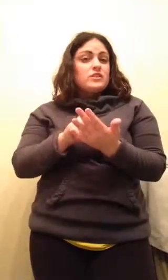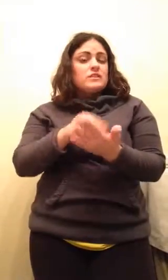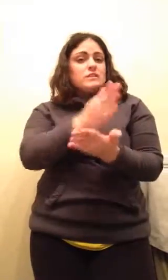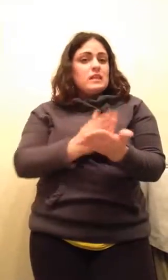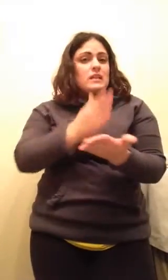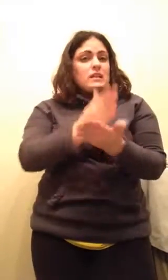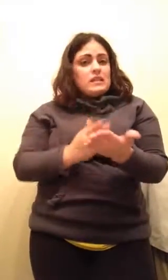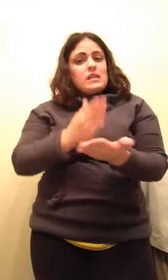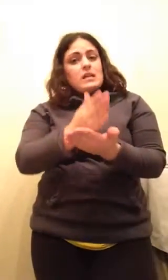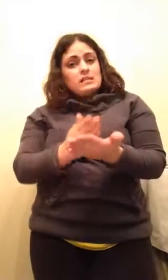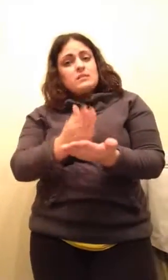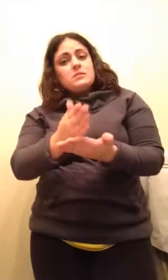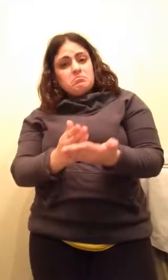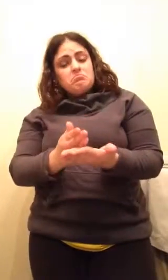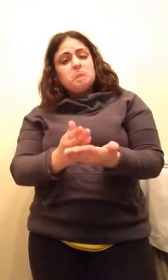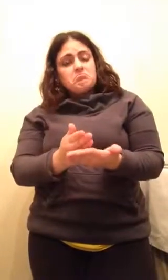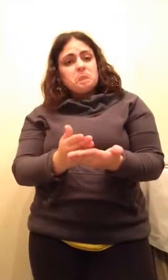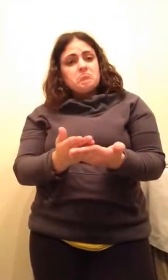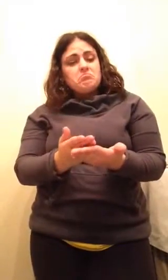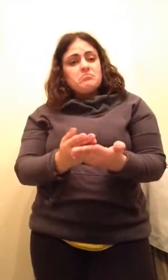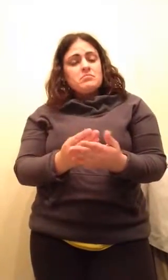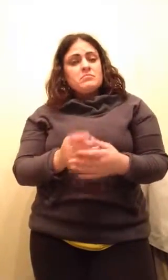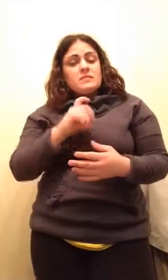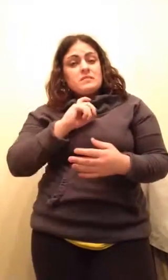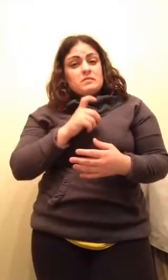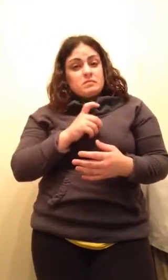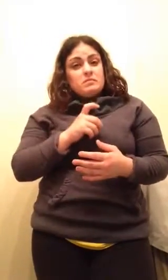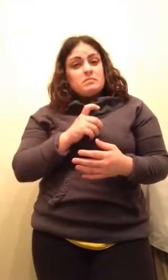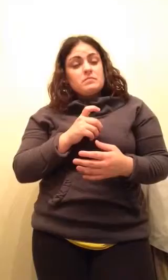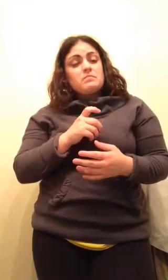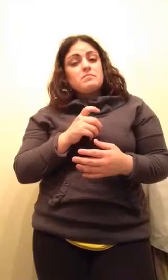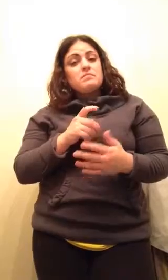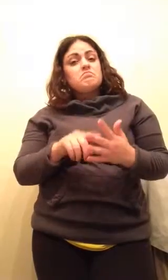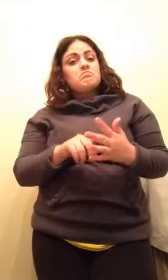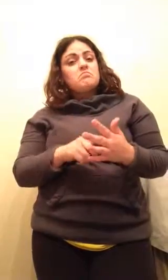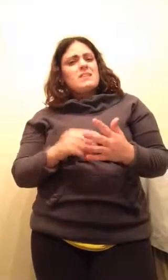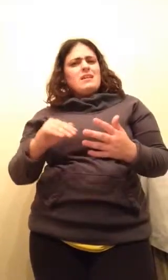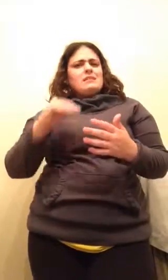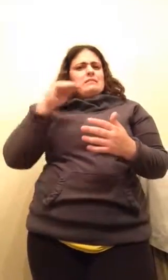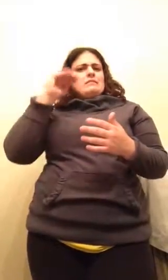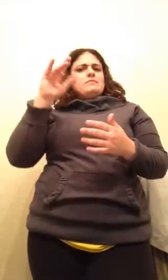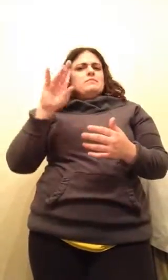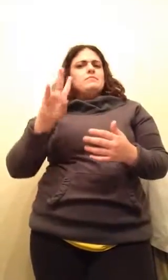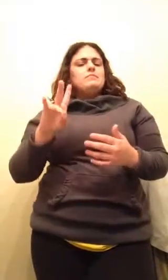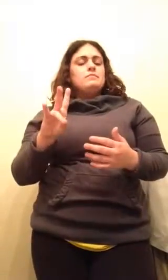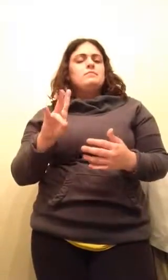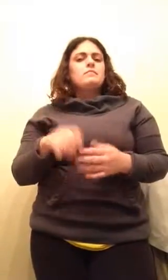little enamel metal tin, whack it on to a high heat, a couple of lugs of olive oil in there.